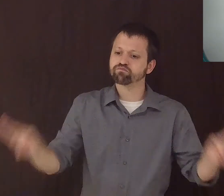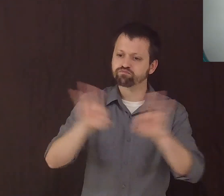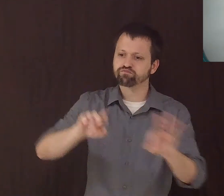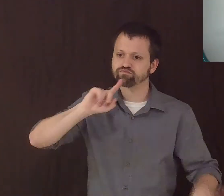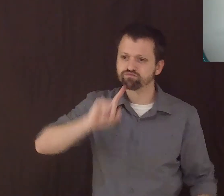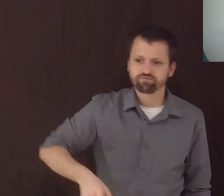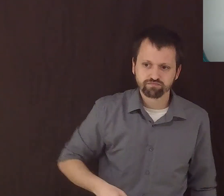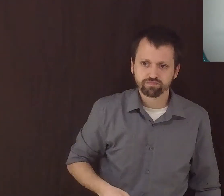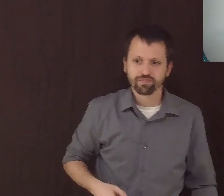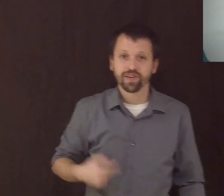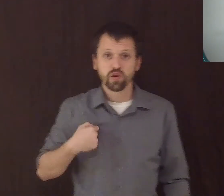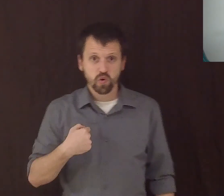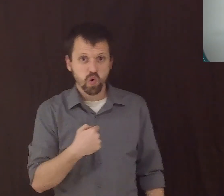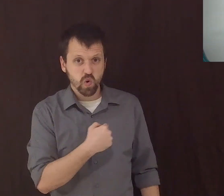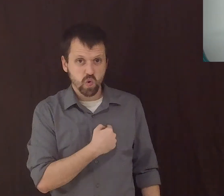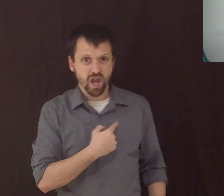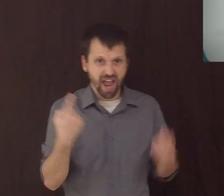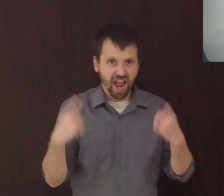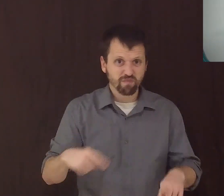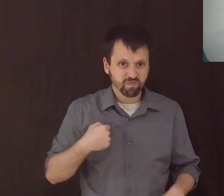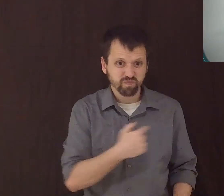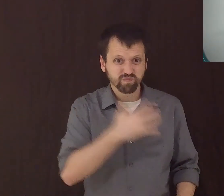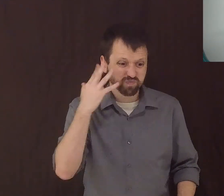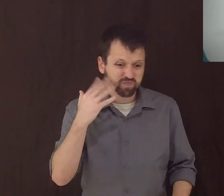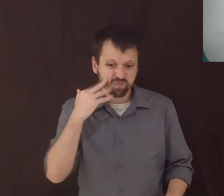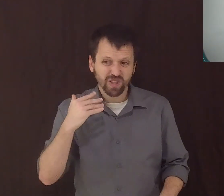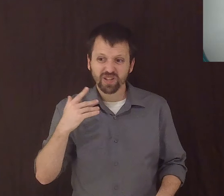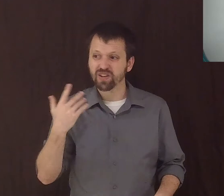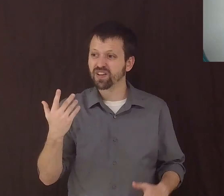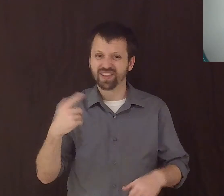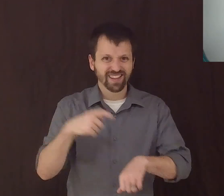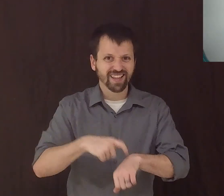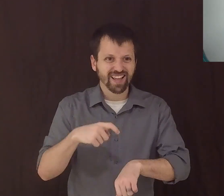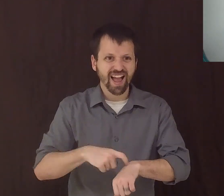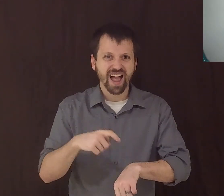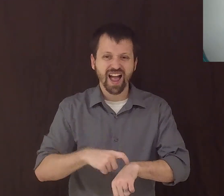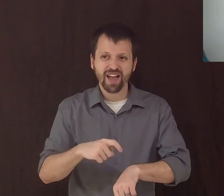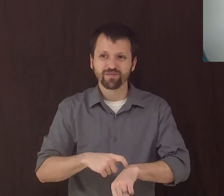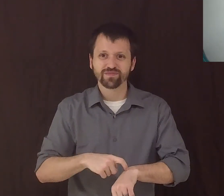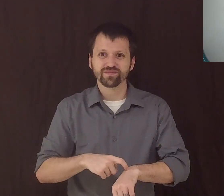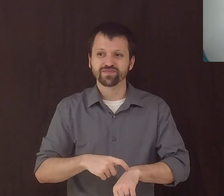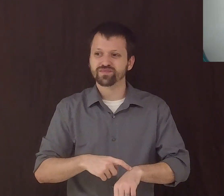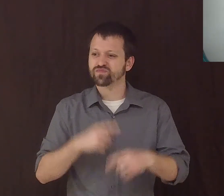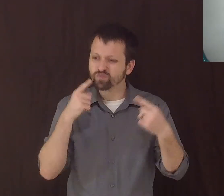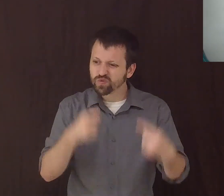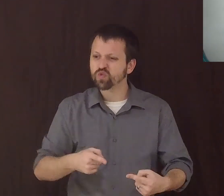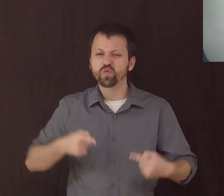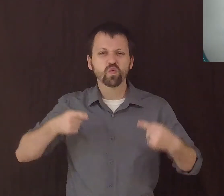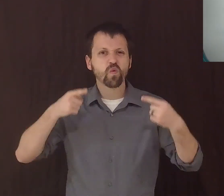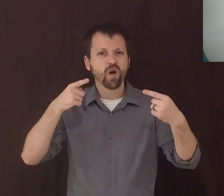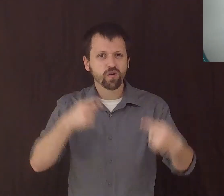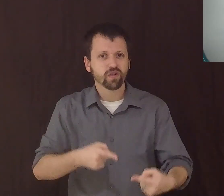important. Because when we go through these wilderness time periods like Israel did, when we go through these times of trial and